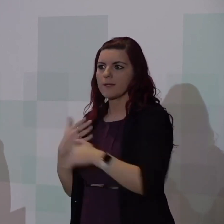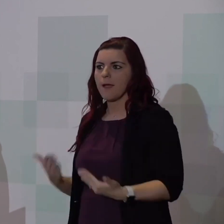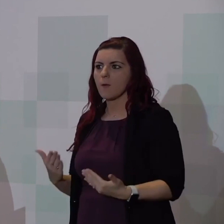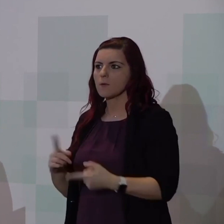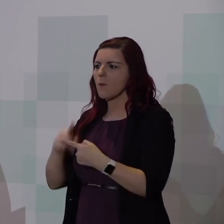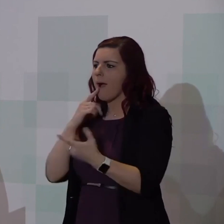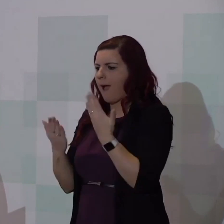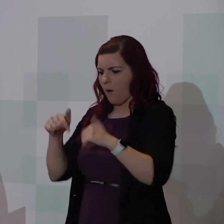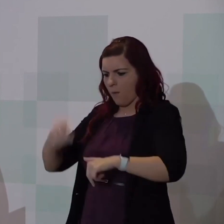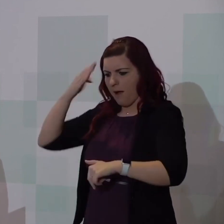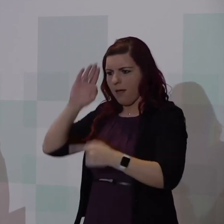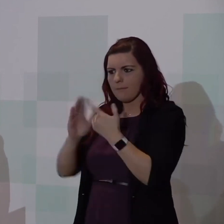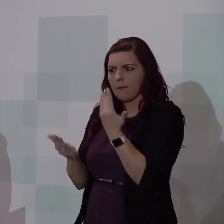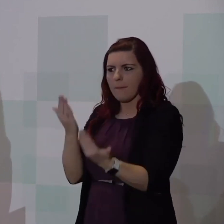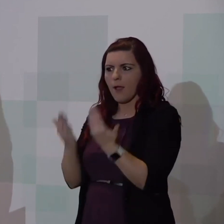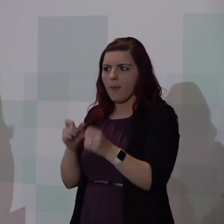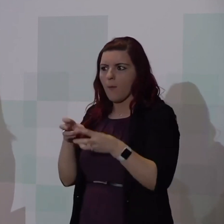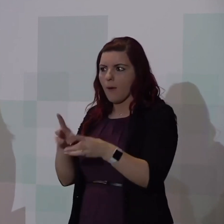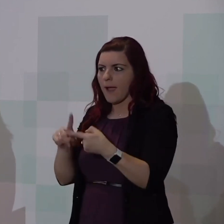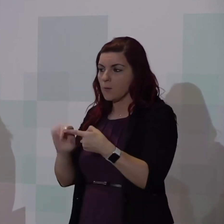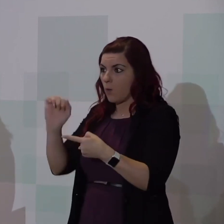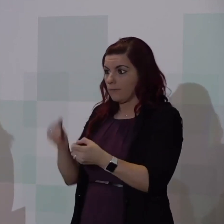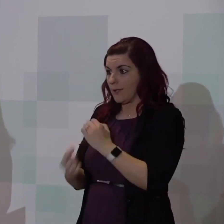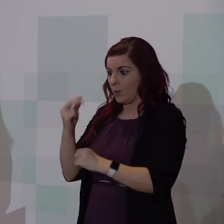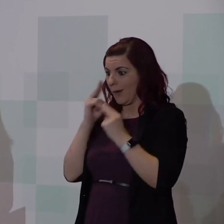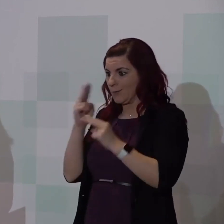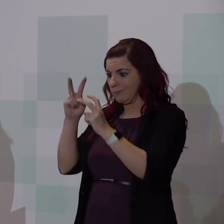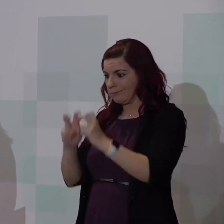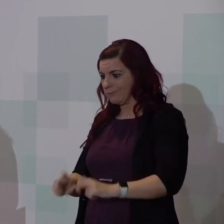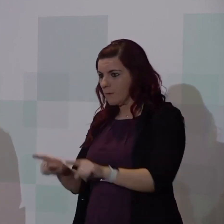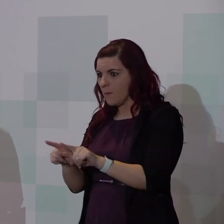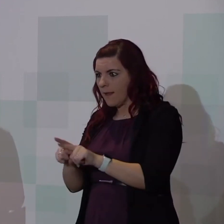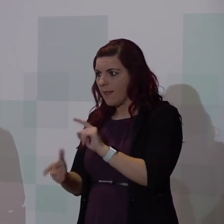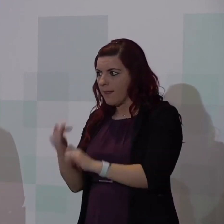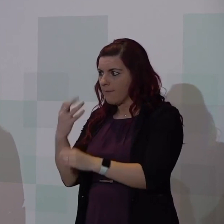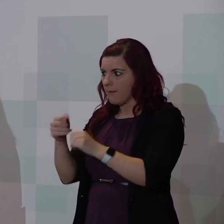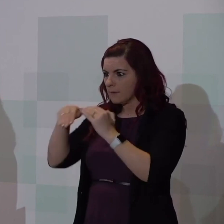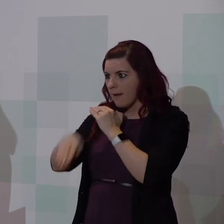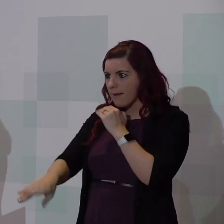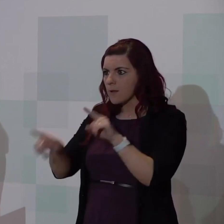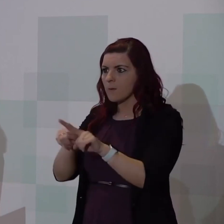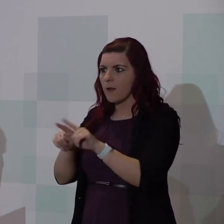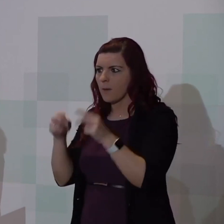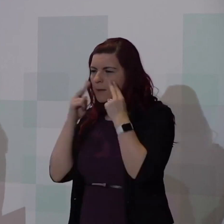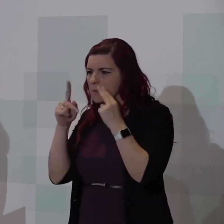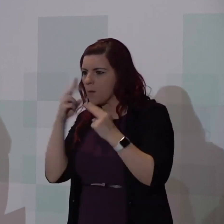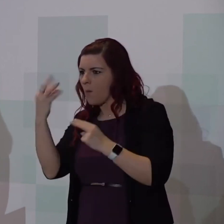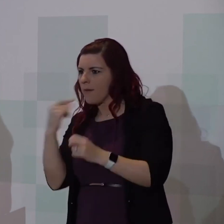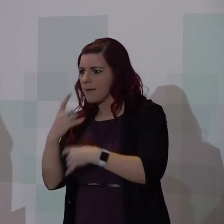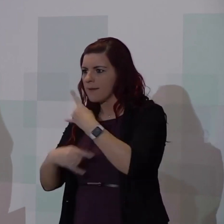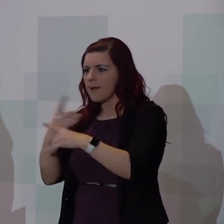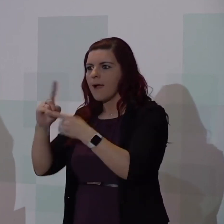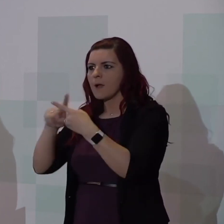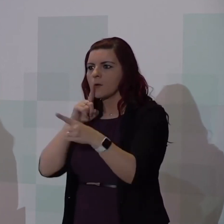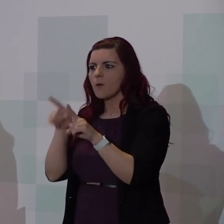how is Ireland comparing, I suppose, is one of the issues we need to look at. And if there is this steep decline in birth rates, why is that happening? And what